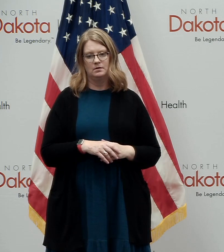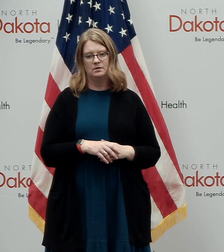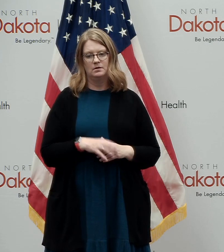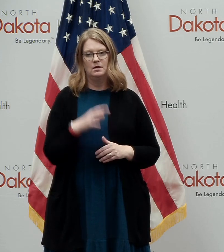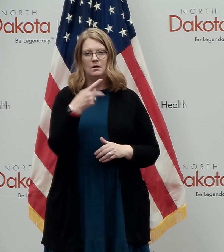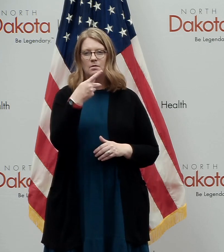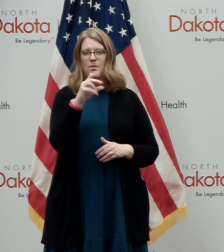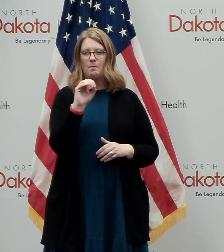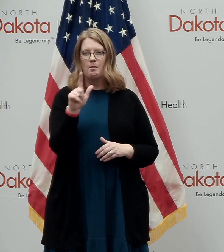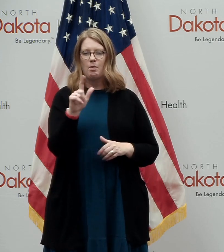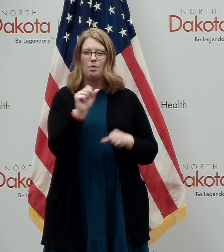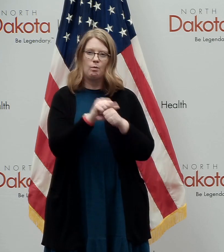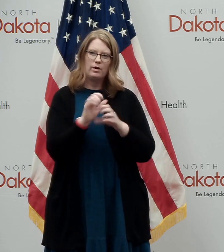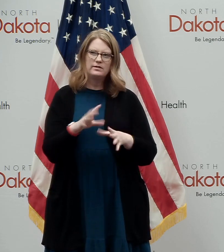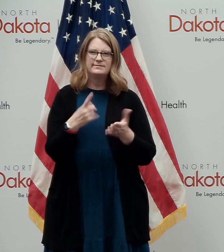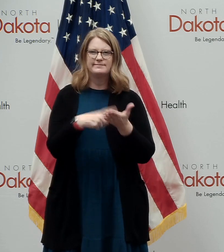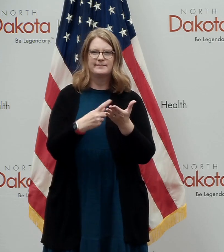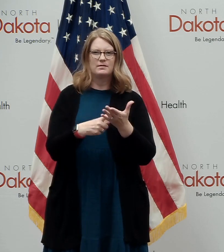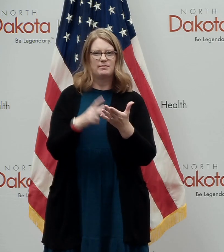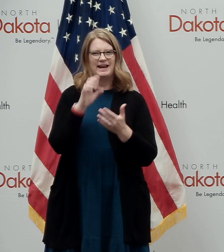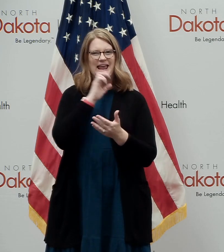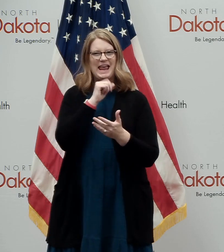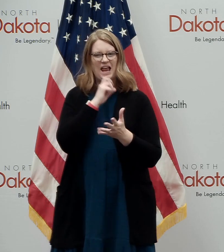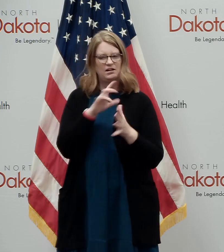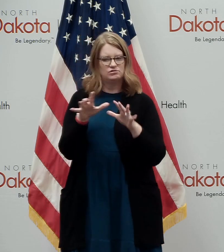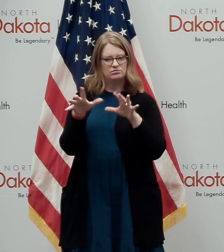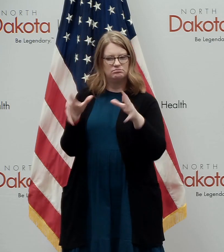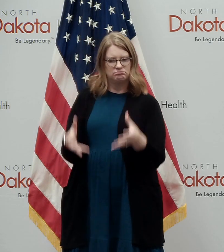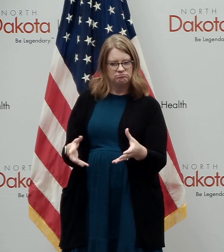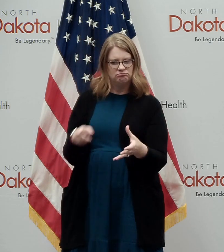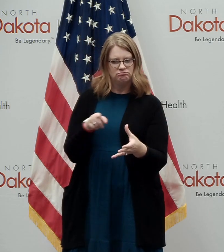about, age and being more,